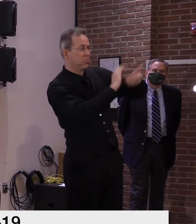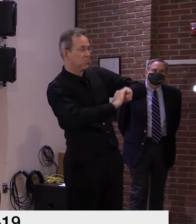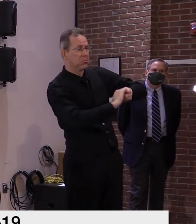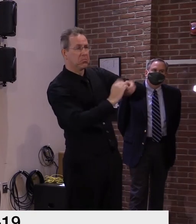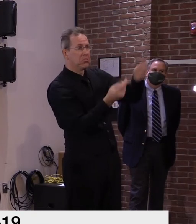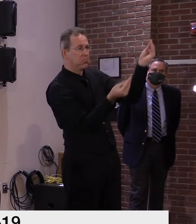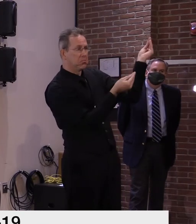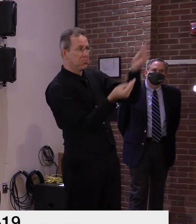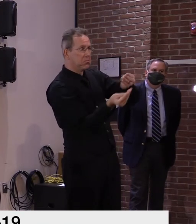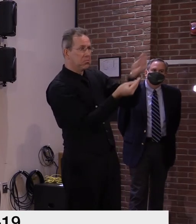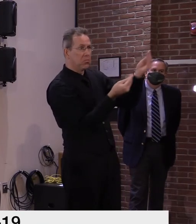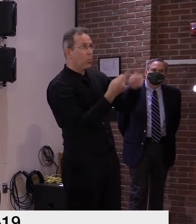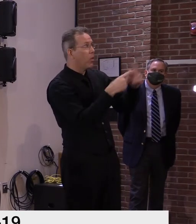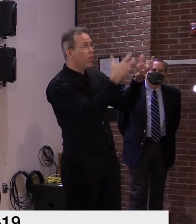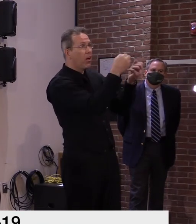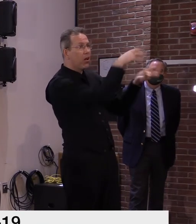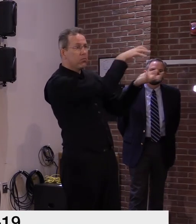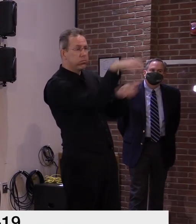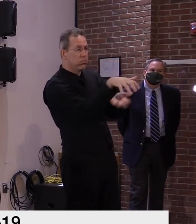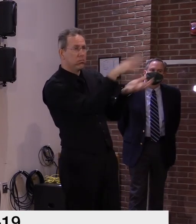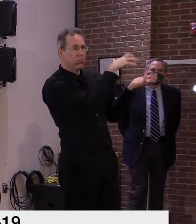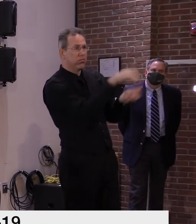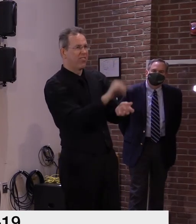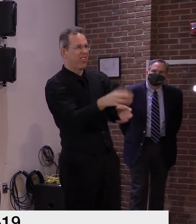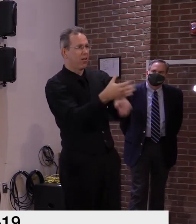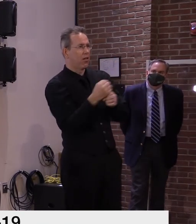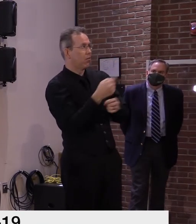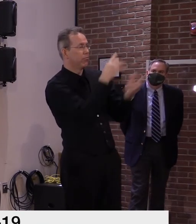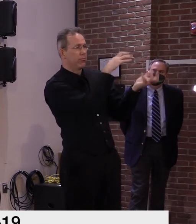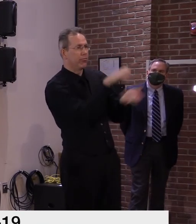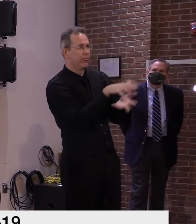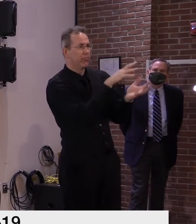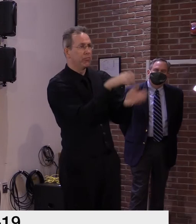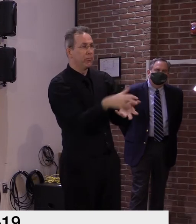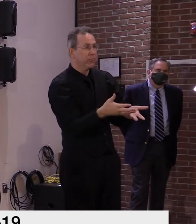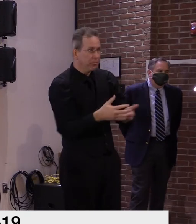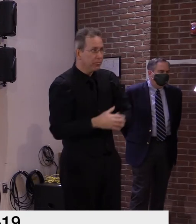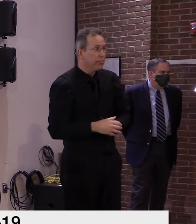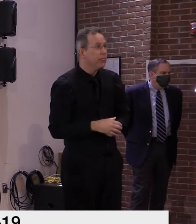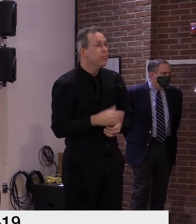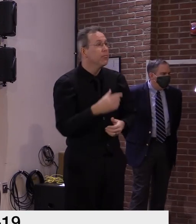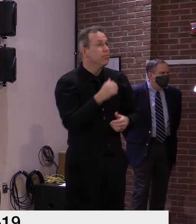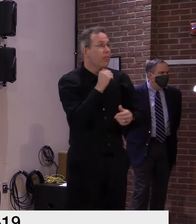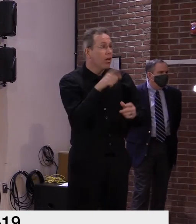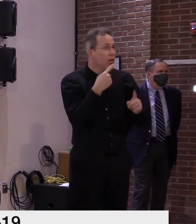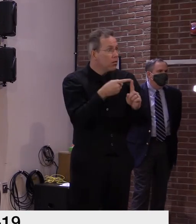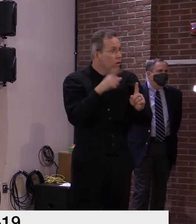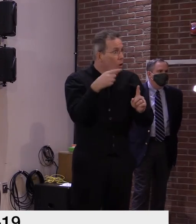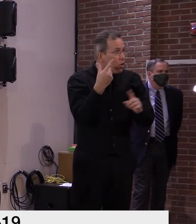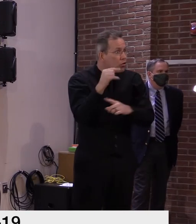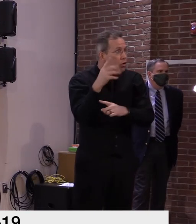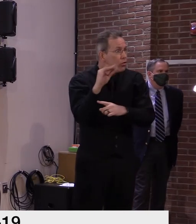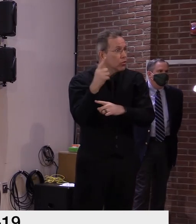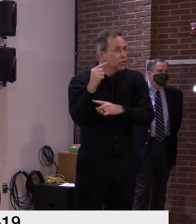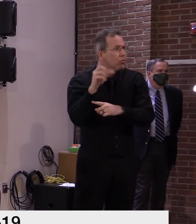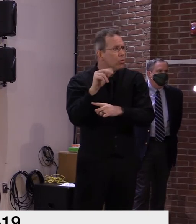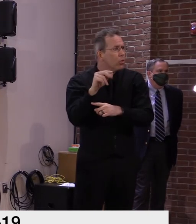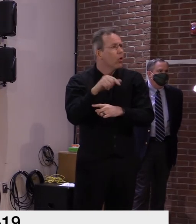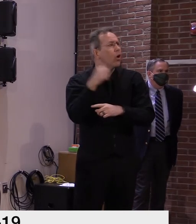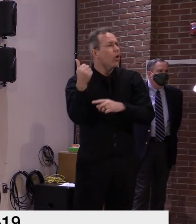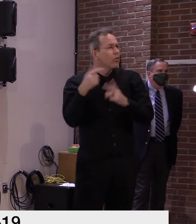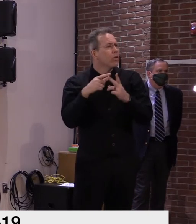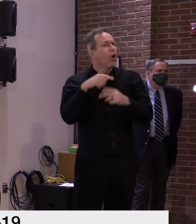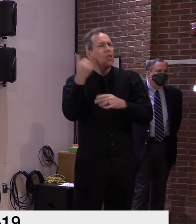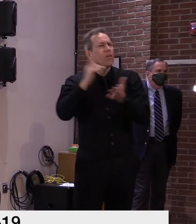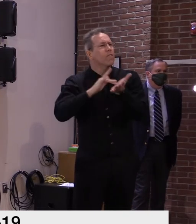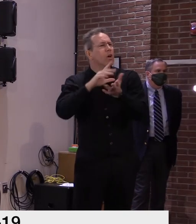expect with our pharmacy program, other pharmacies as well, not just Walgreens, but other pharmacies will